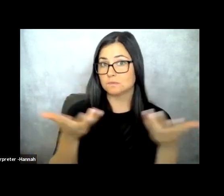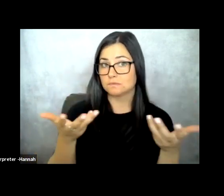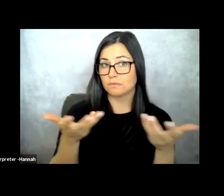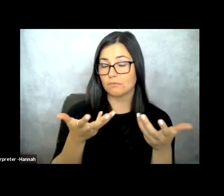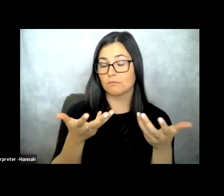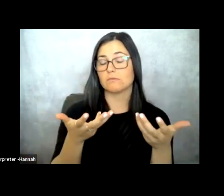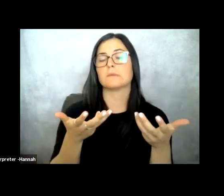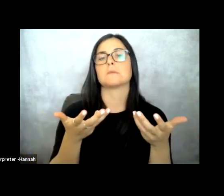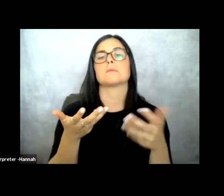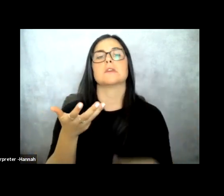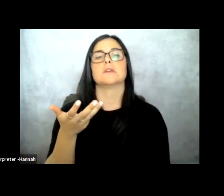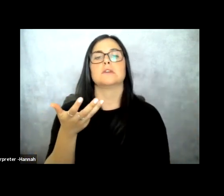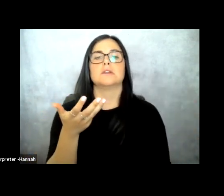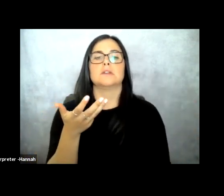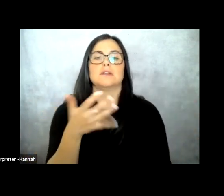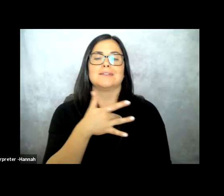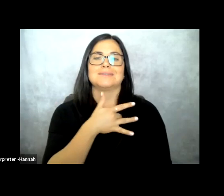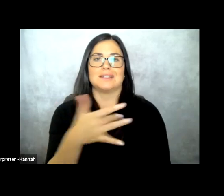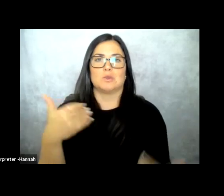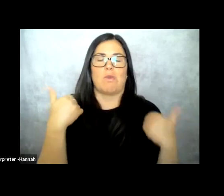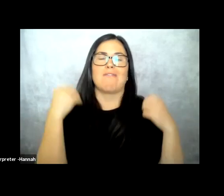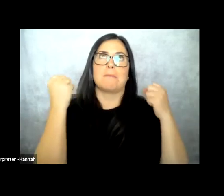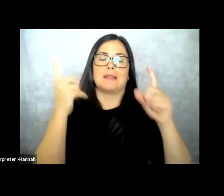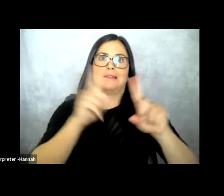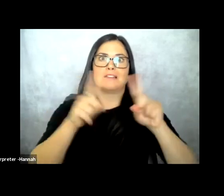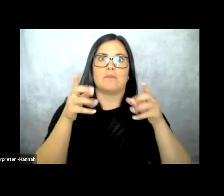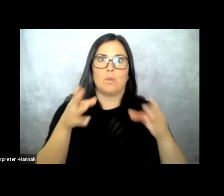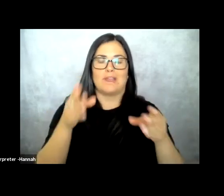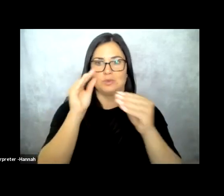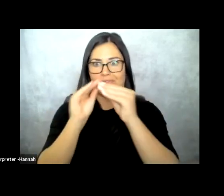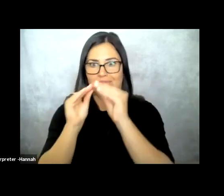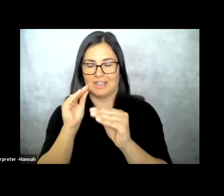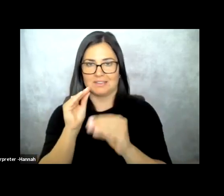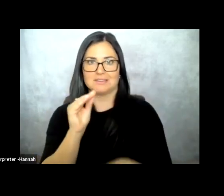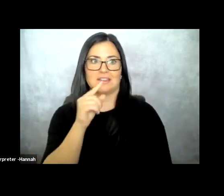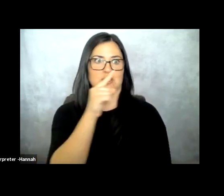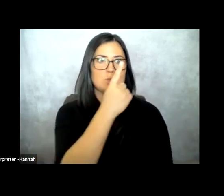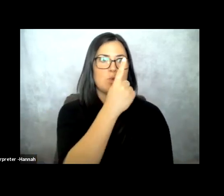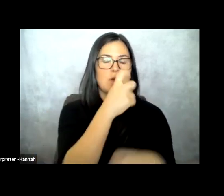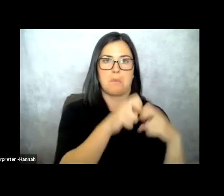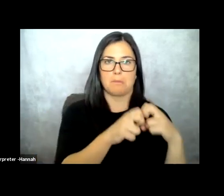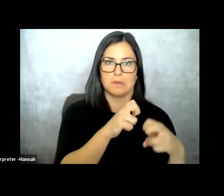is there's multiple ways to fix the same problem.